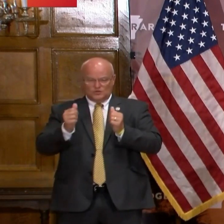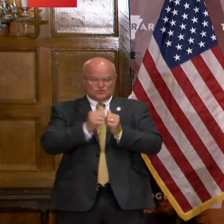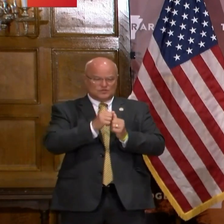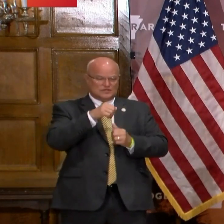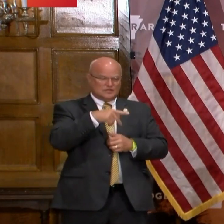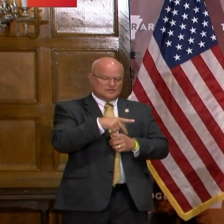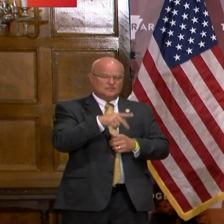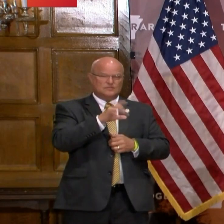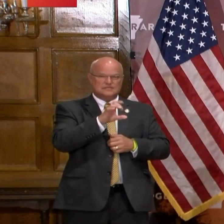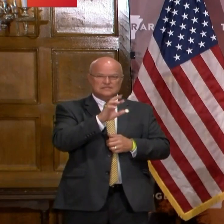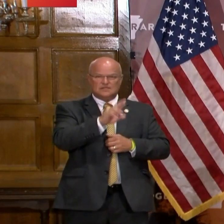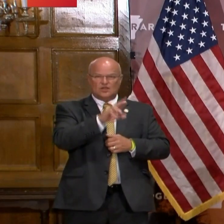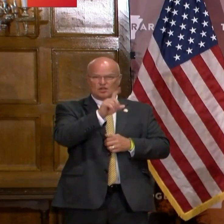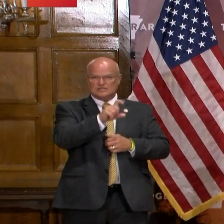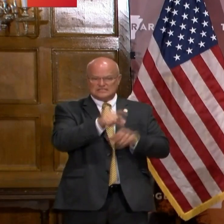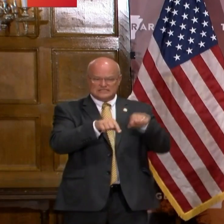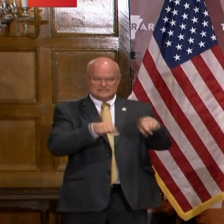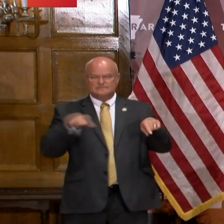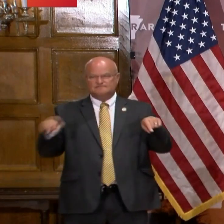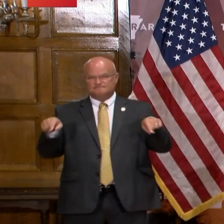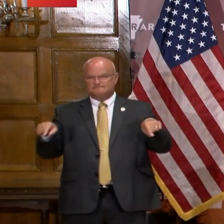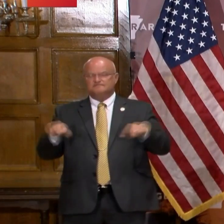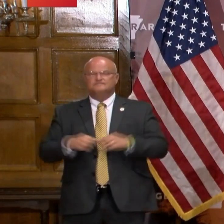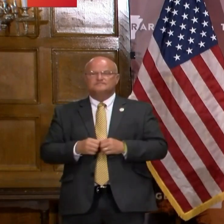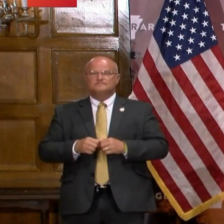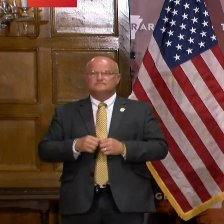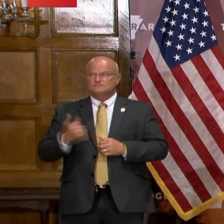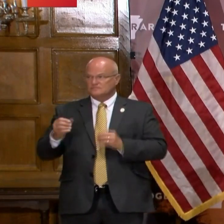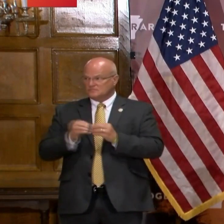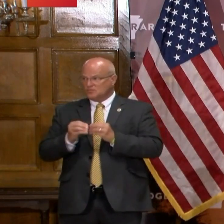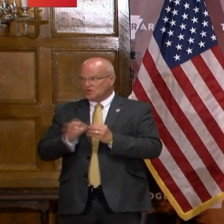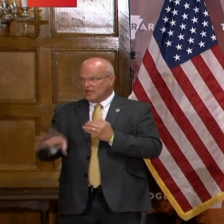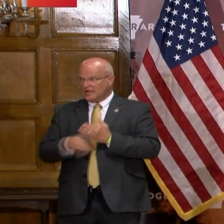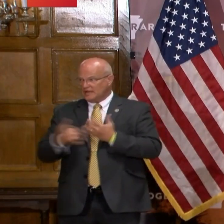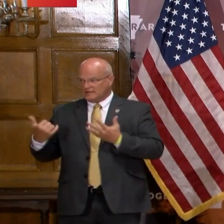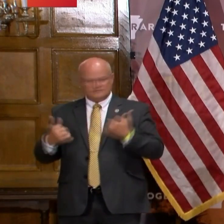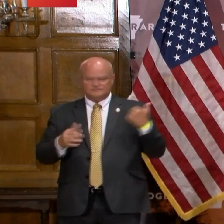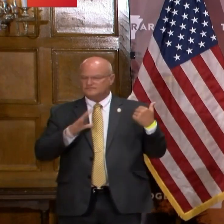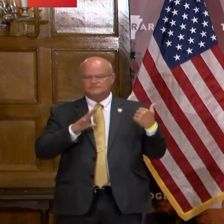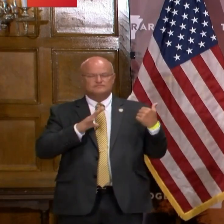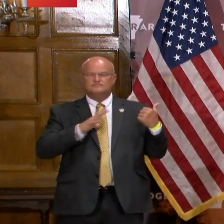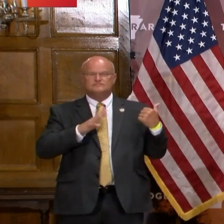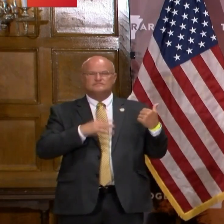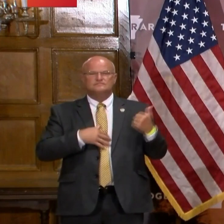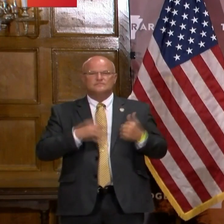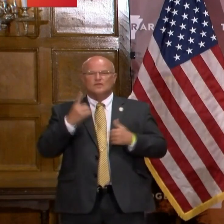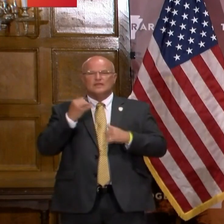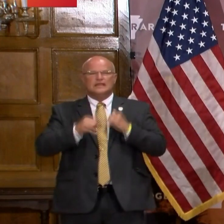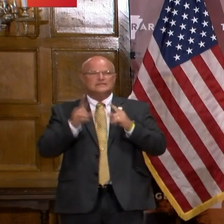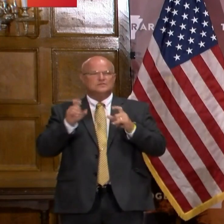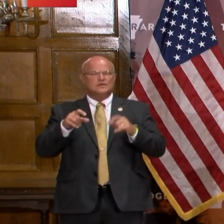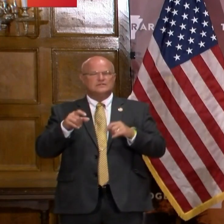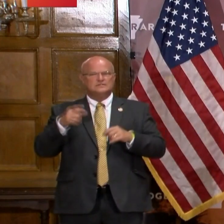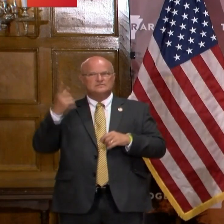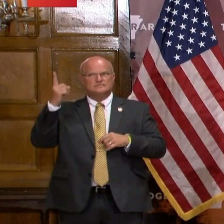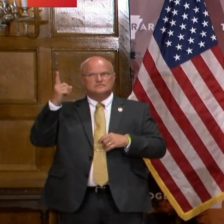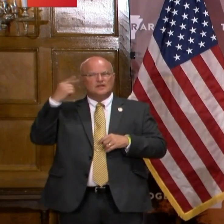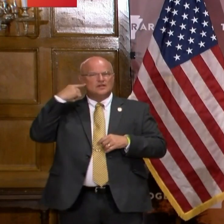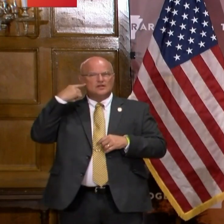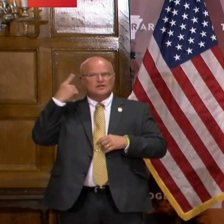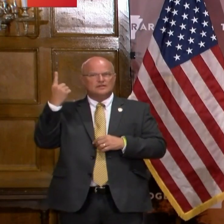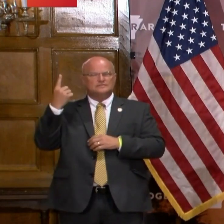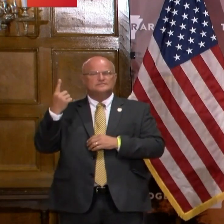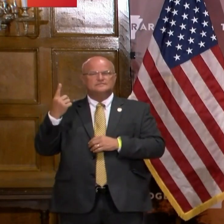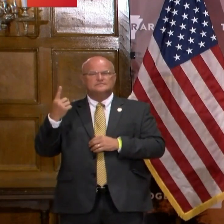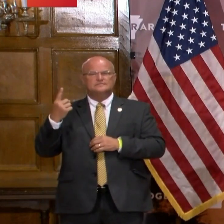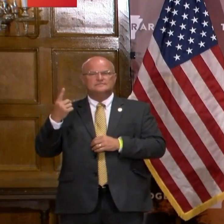with the PCR test. Did you have anything else to add on that? No, that's exactly right. All right, one last question remotely. I think I heard somebody.